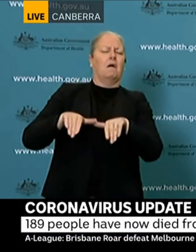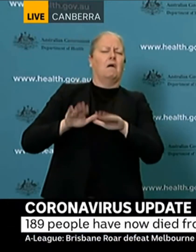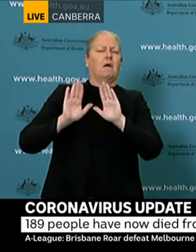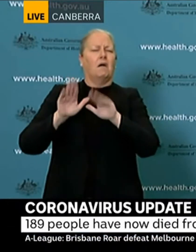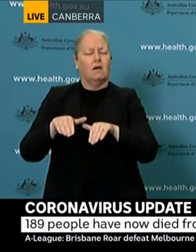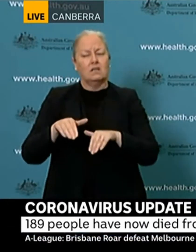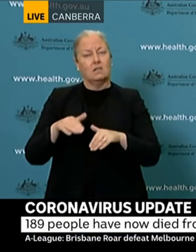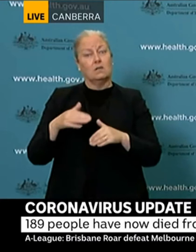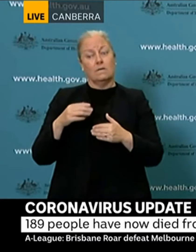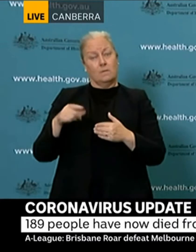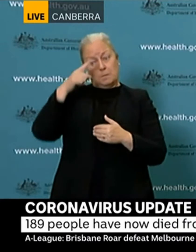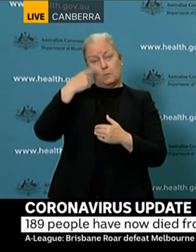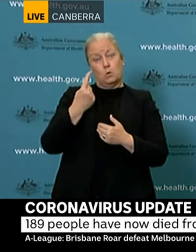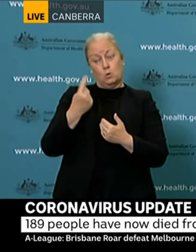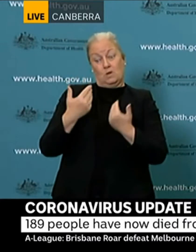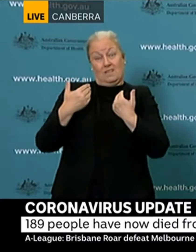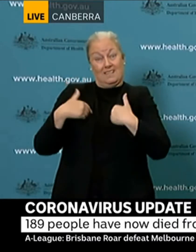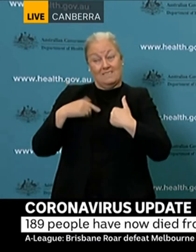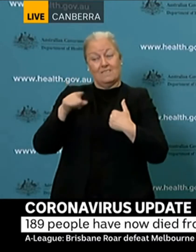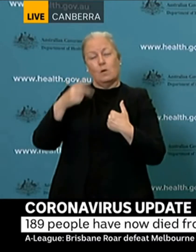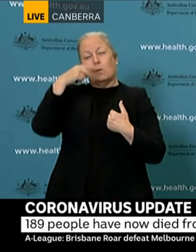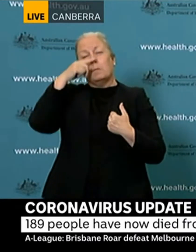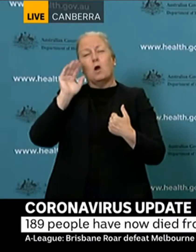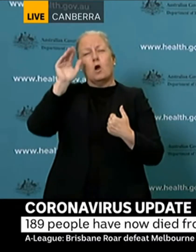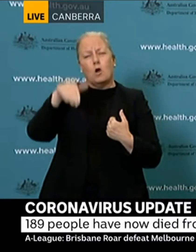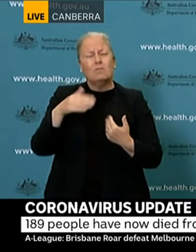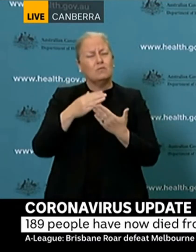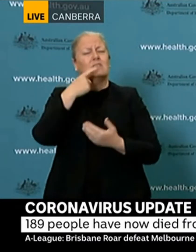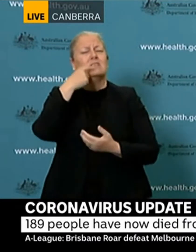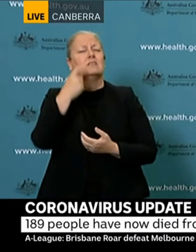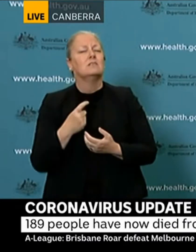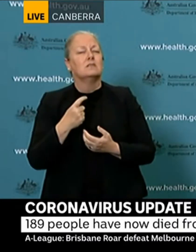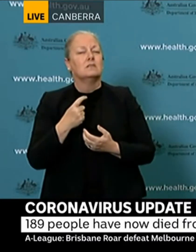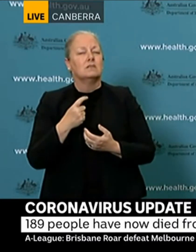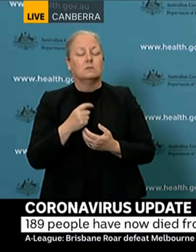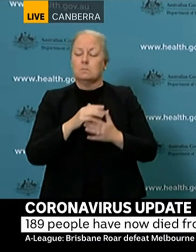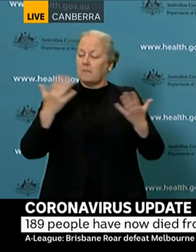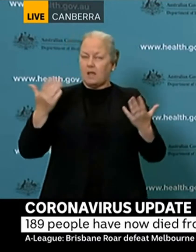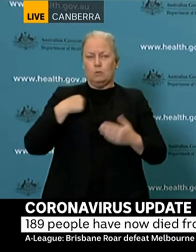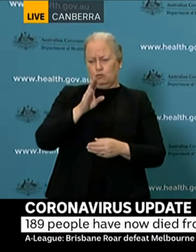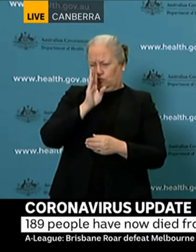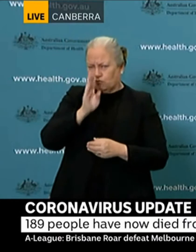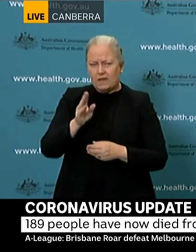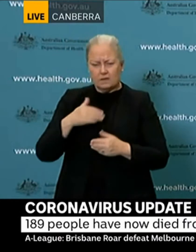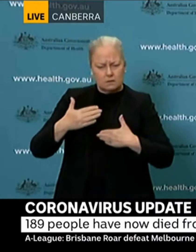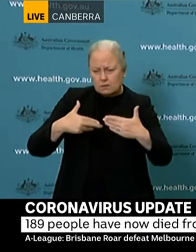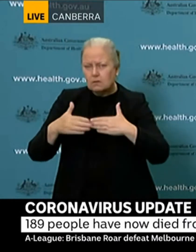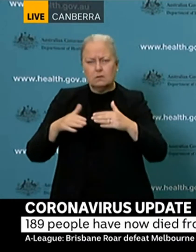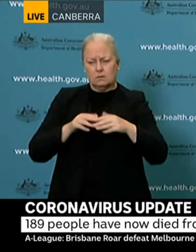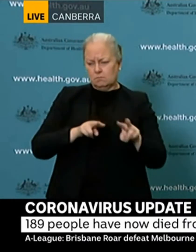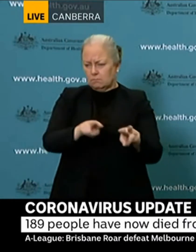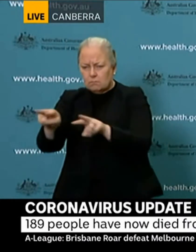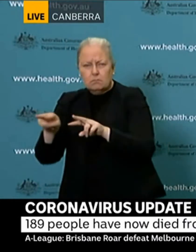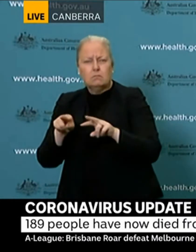the individuals in those settings. But we've responded very quickly. The Victorian Aged